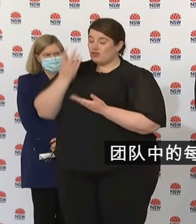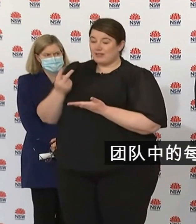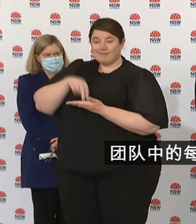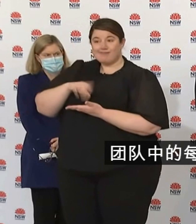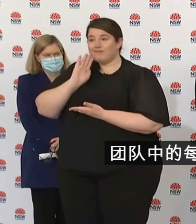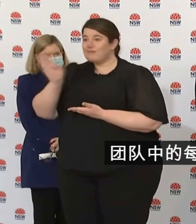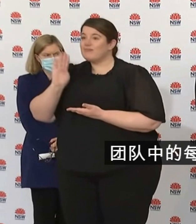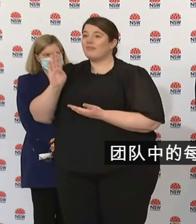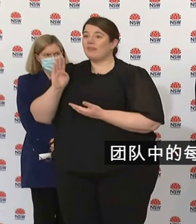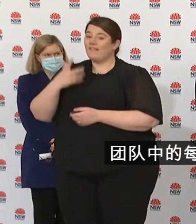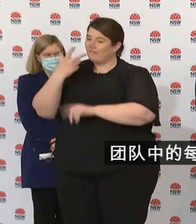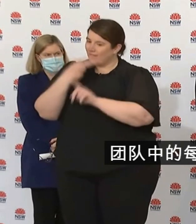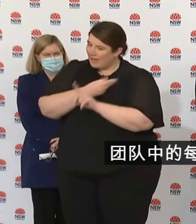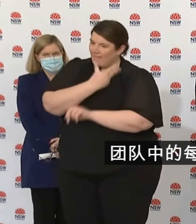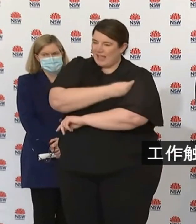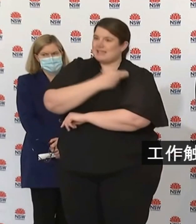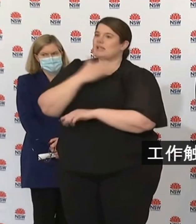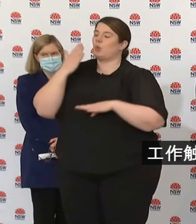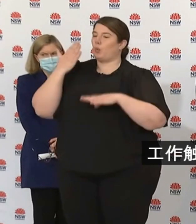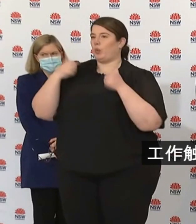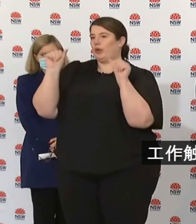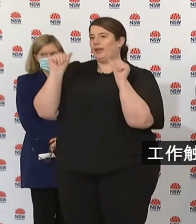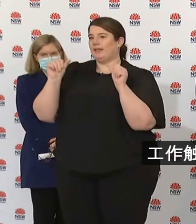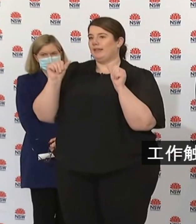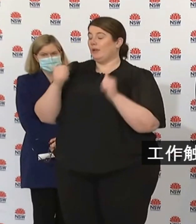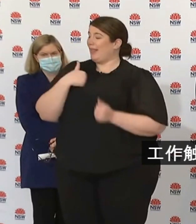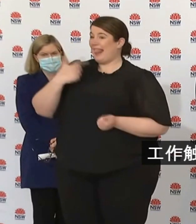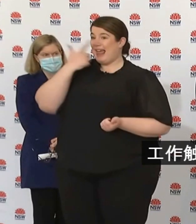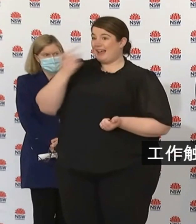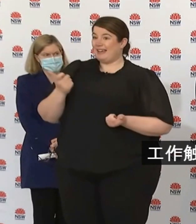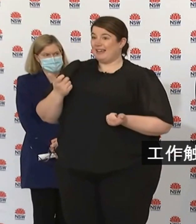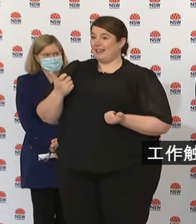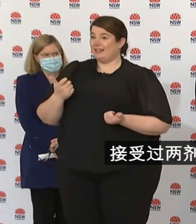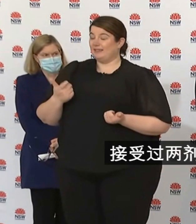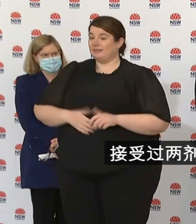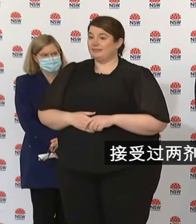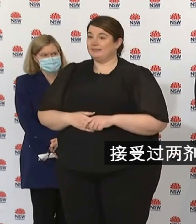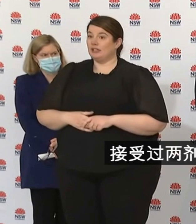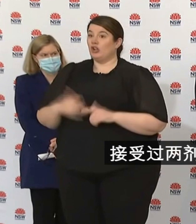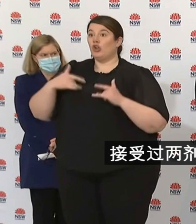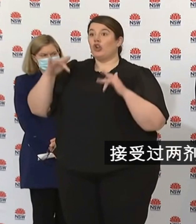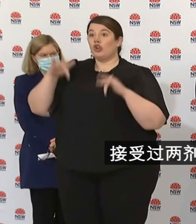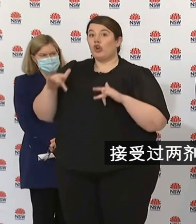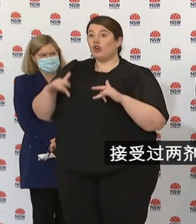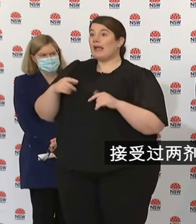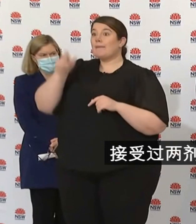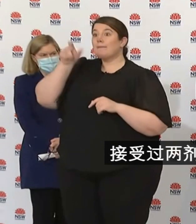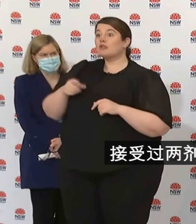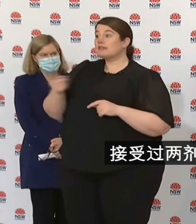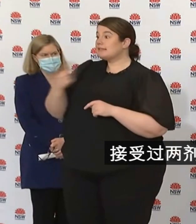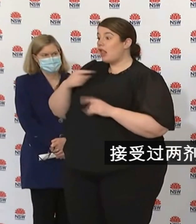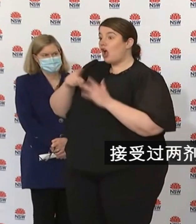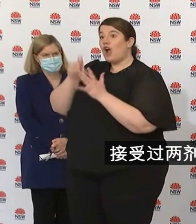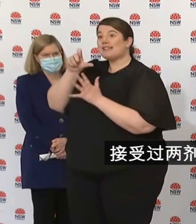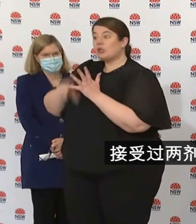the vaccines are working. The vaccines work. Touch wood, I'm yet to be advised of anybody in intensive care who's had both doses